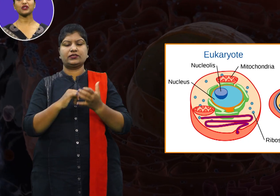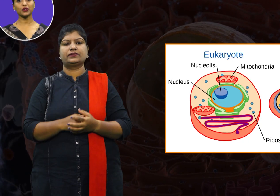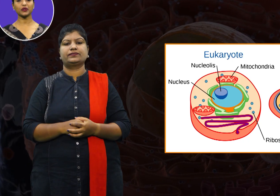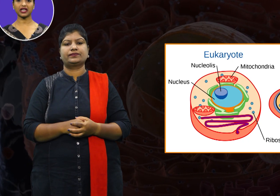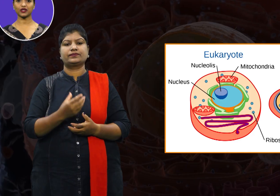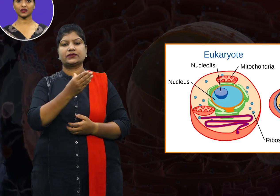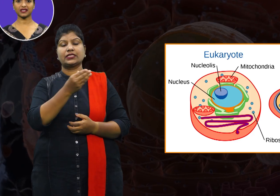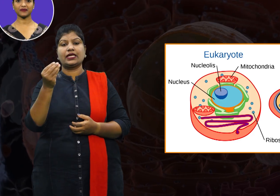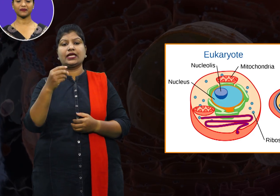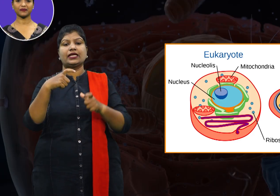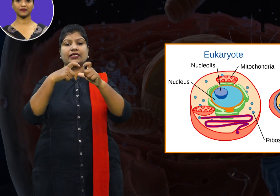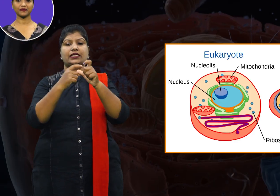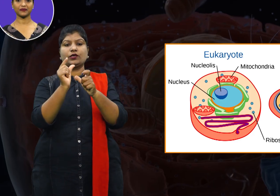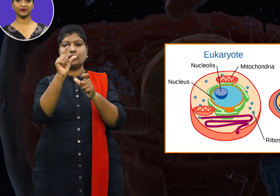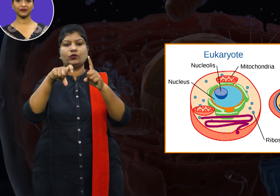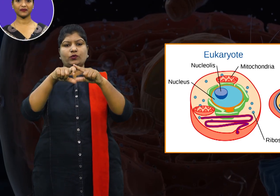and eukaryotes.